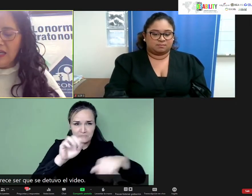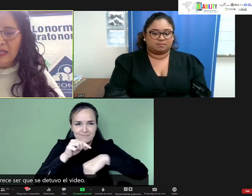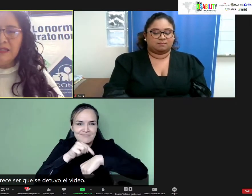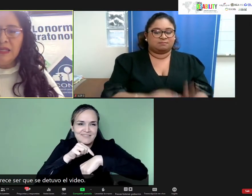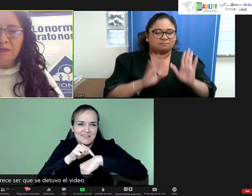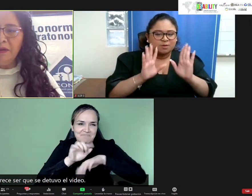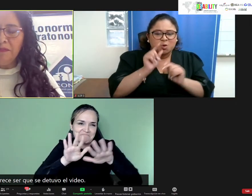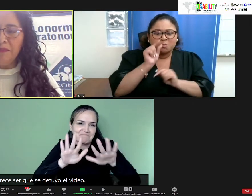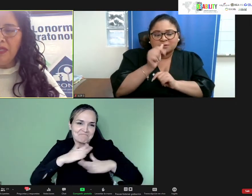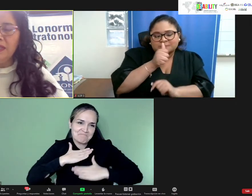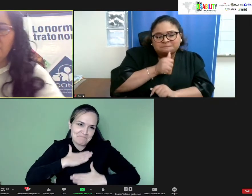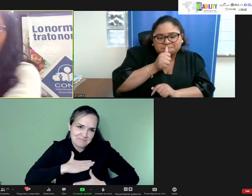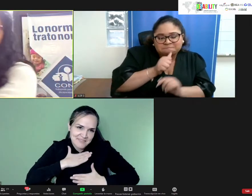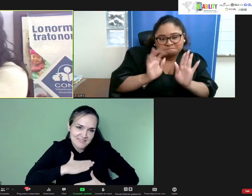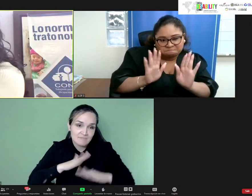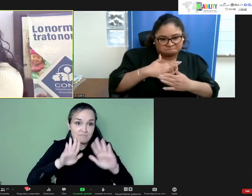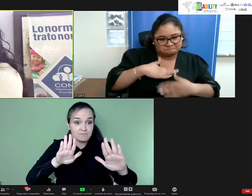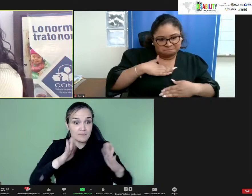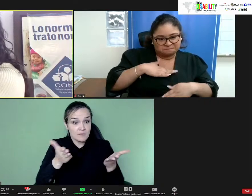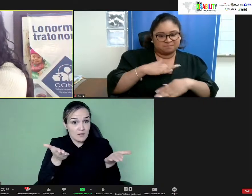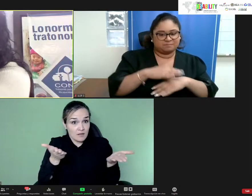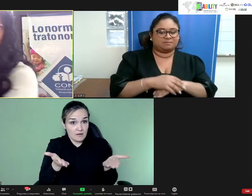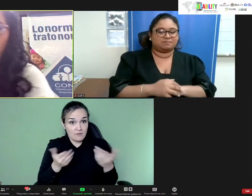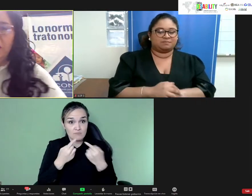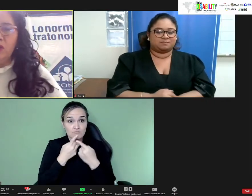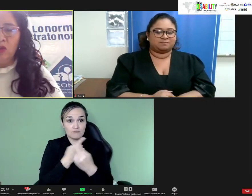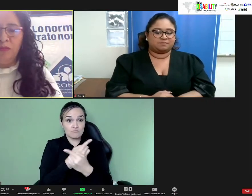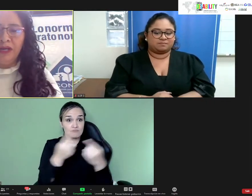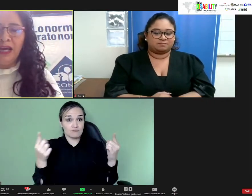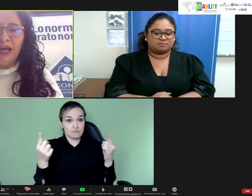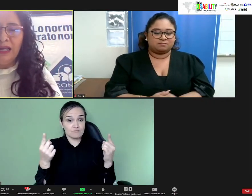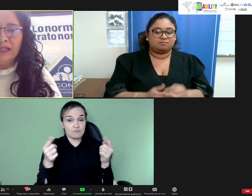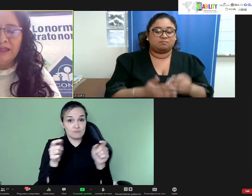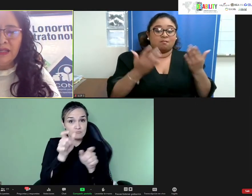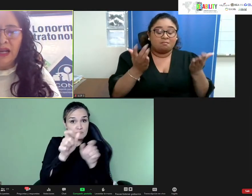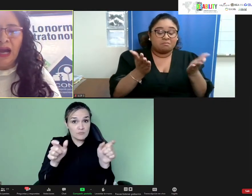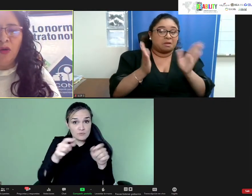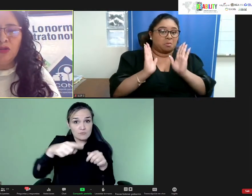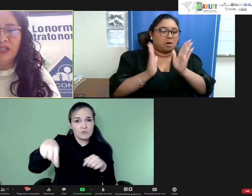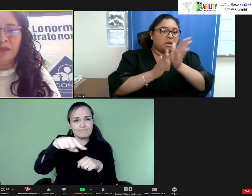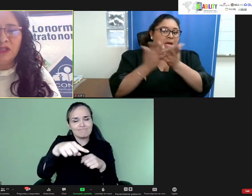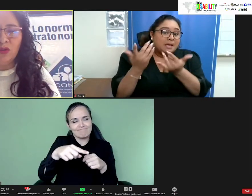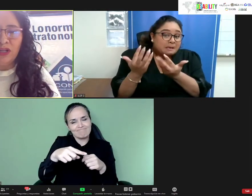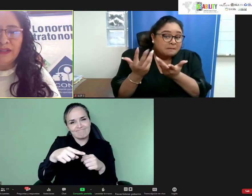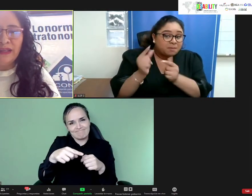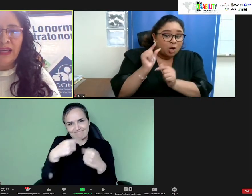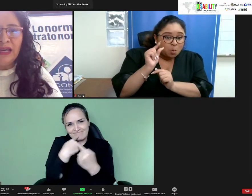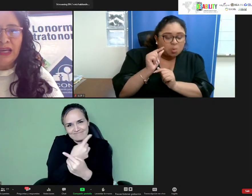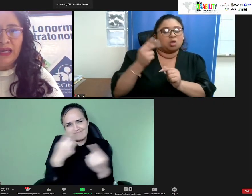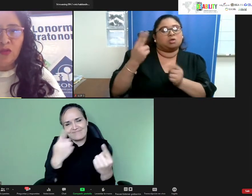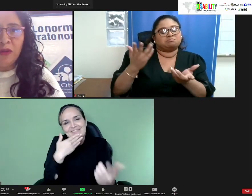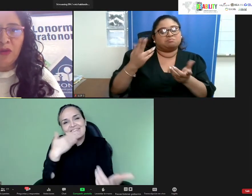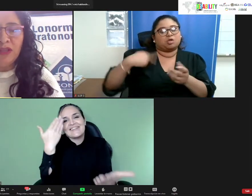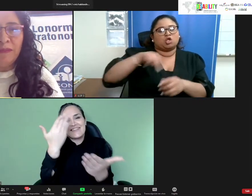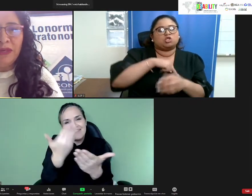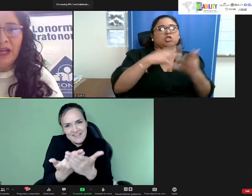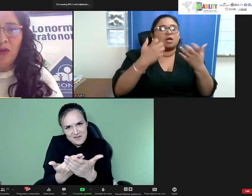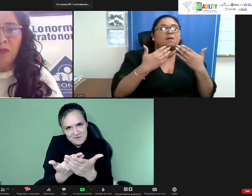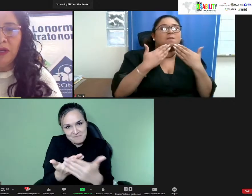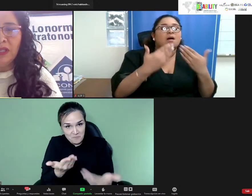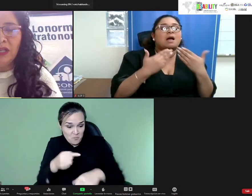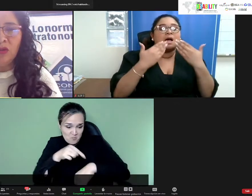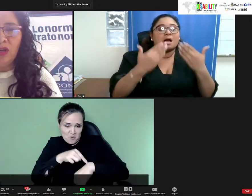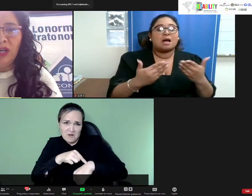so let's be patient and in the meanwhile this moment will be used